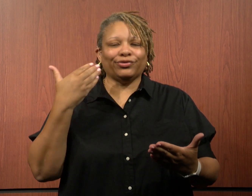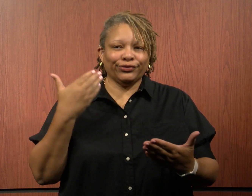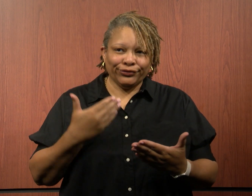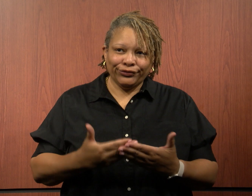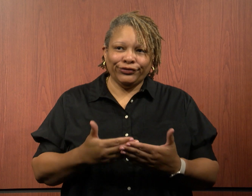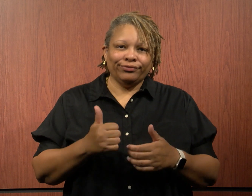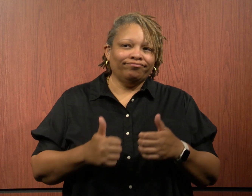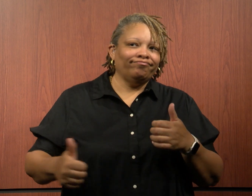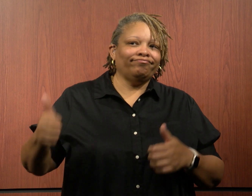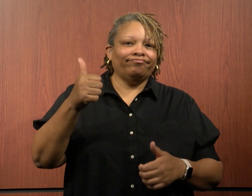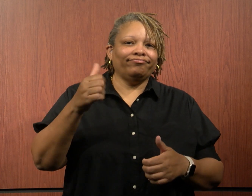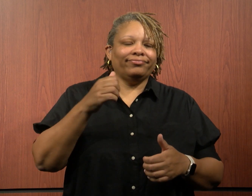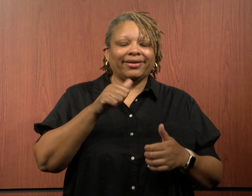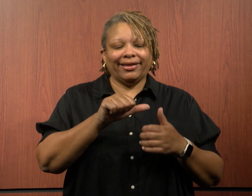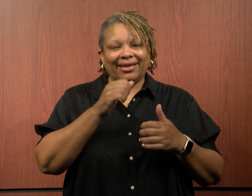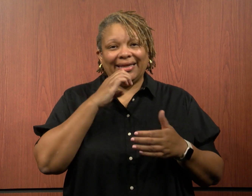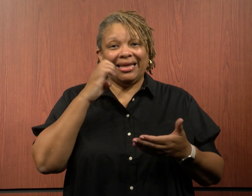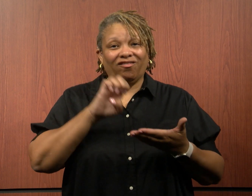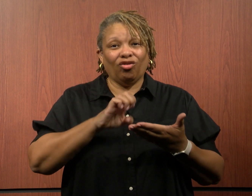of good over evil.